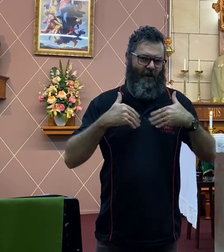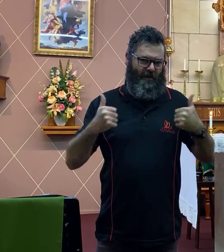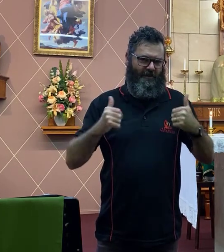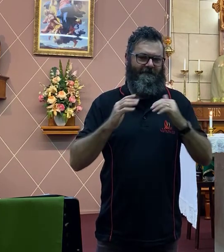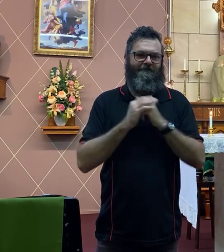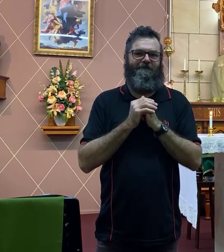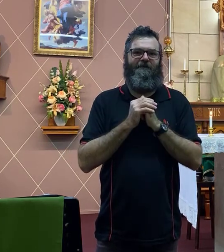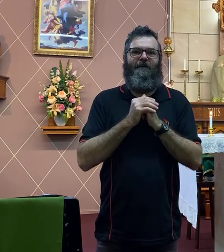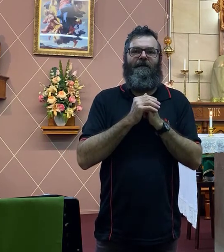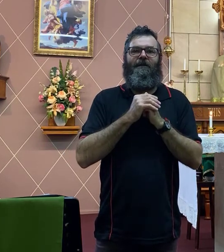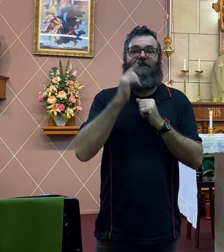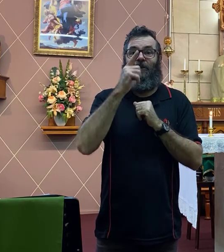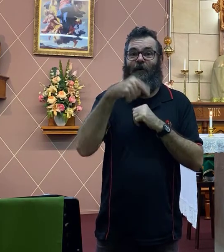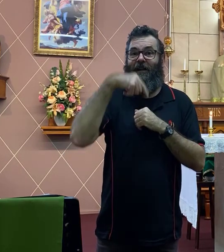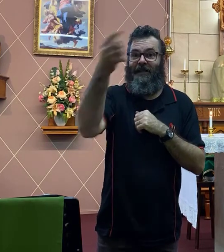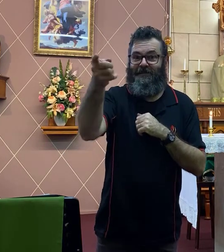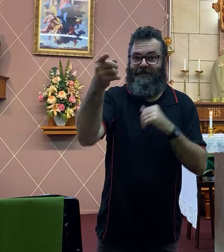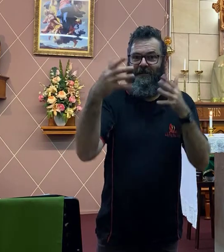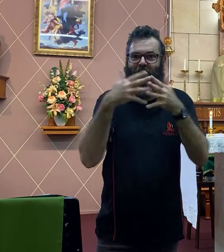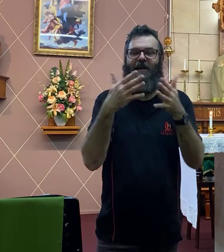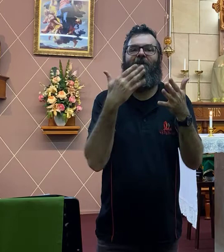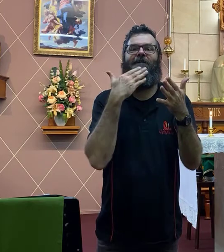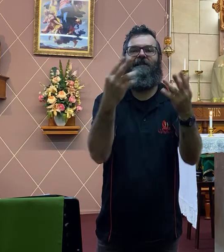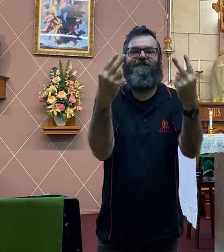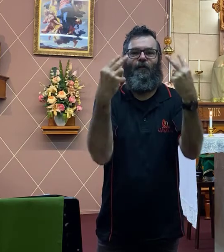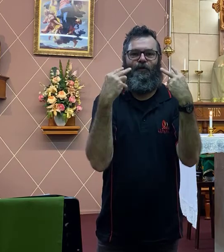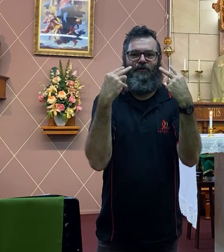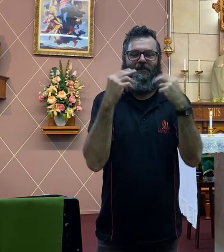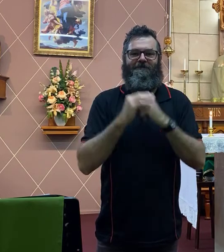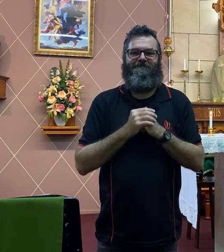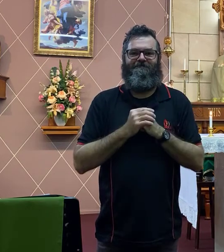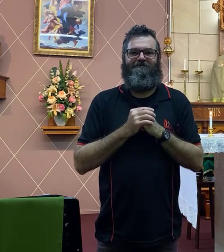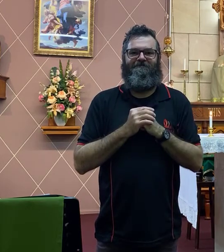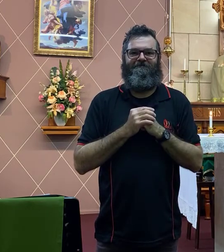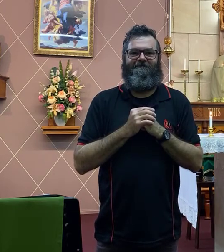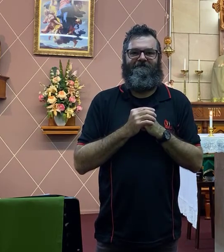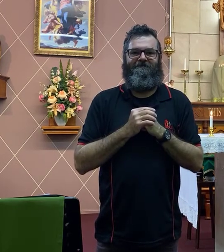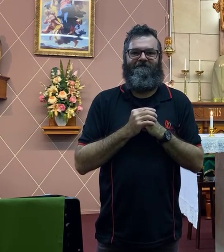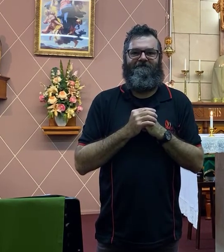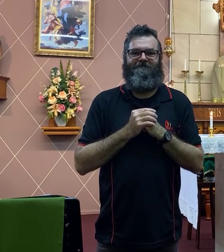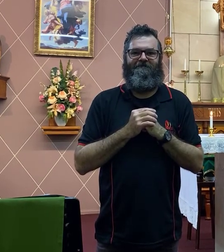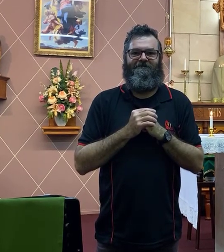safe, be healthy. See you next week. Thank you for watching.